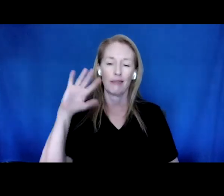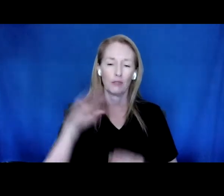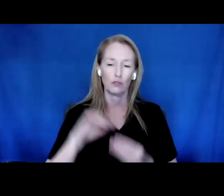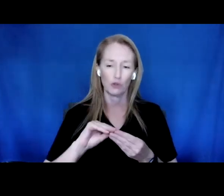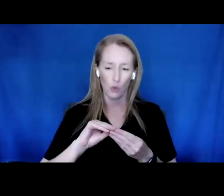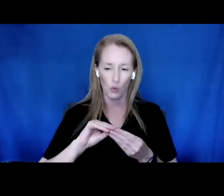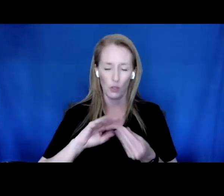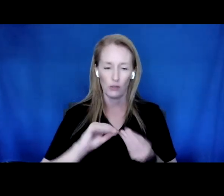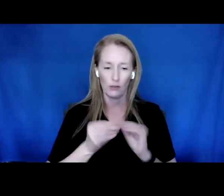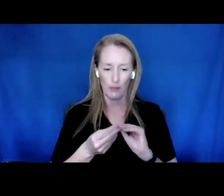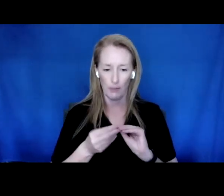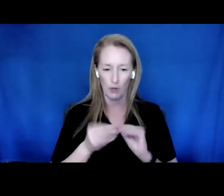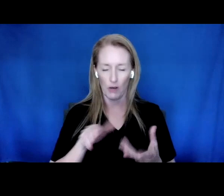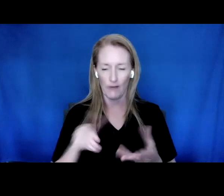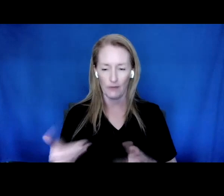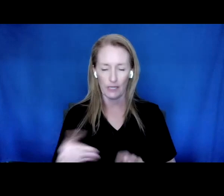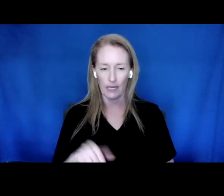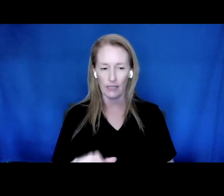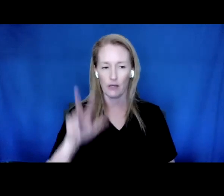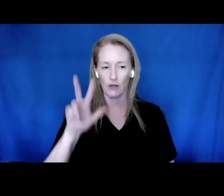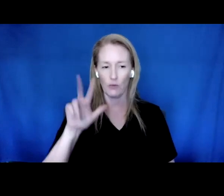was 3,092.